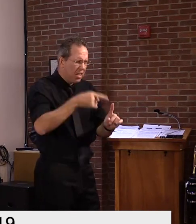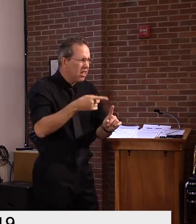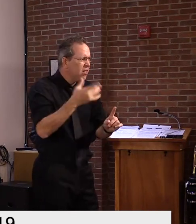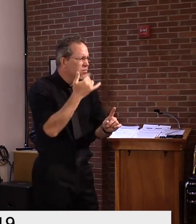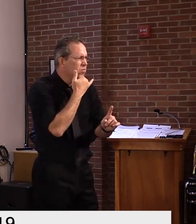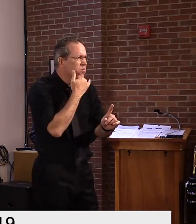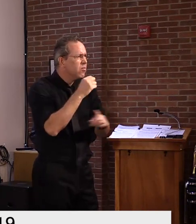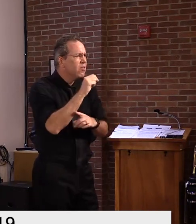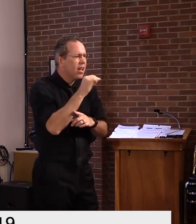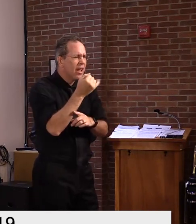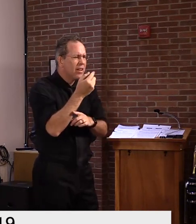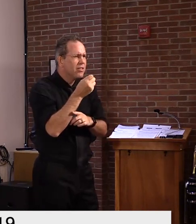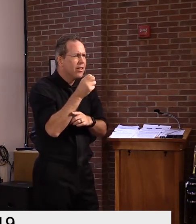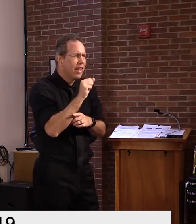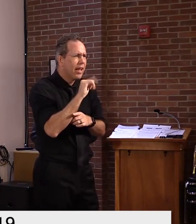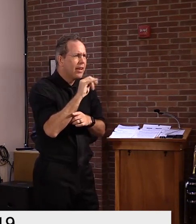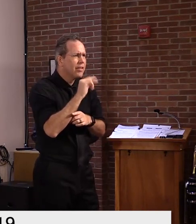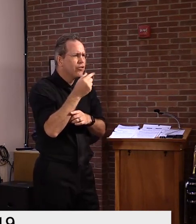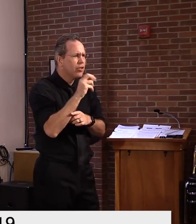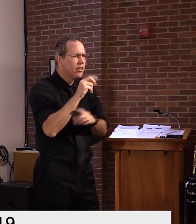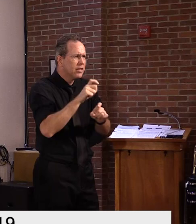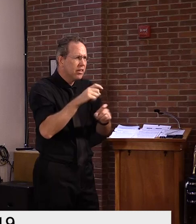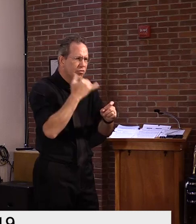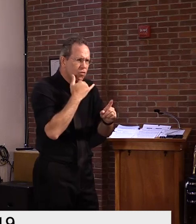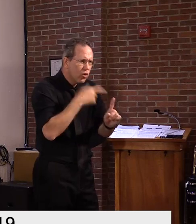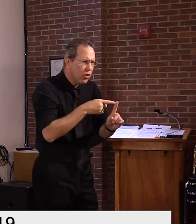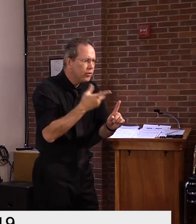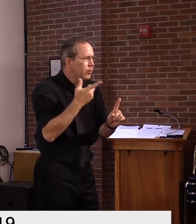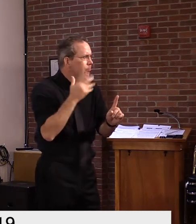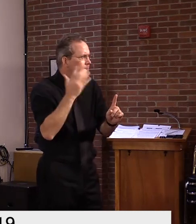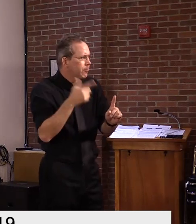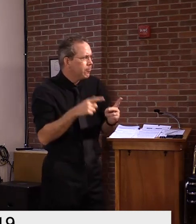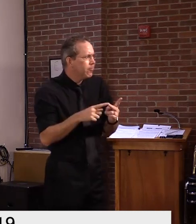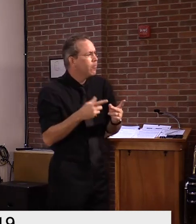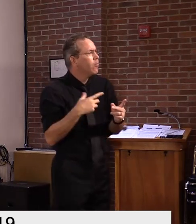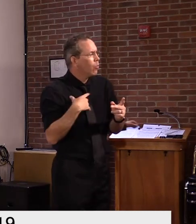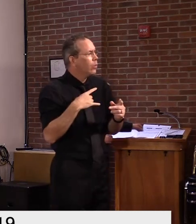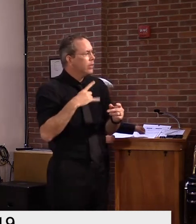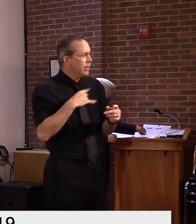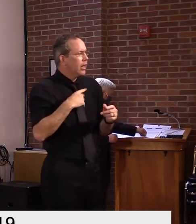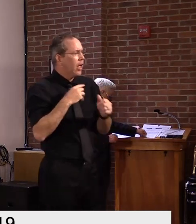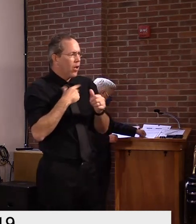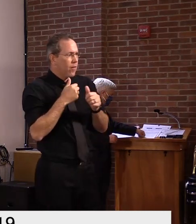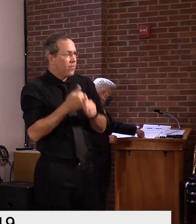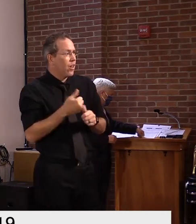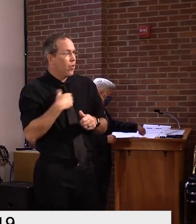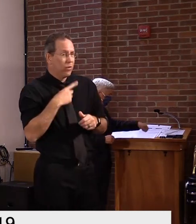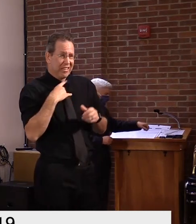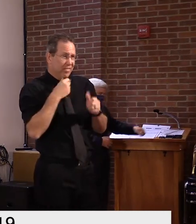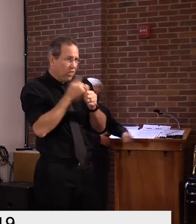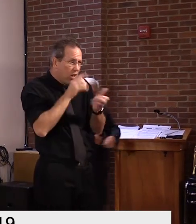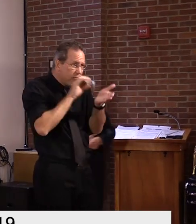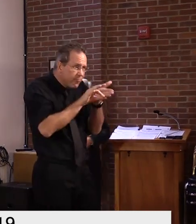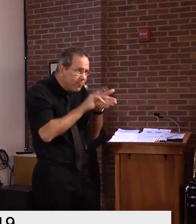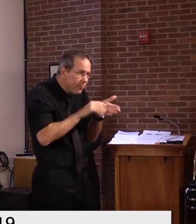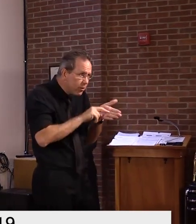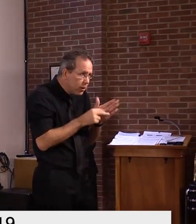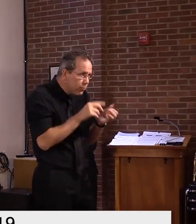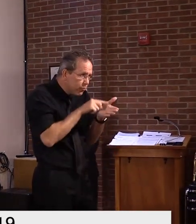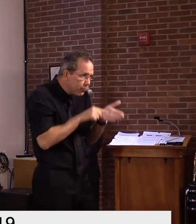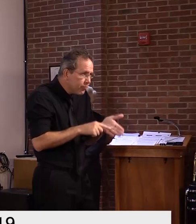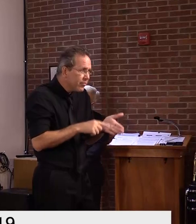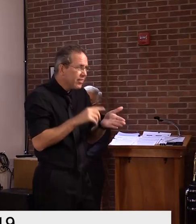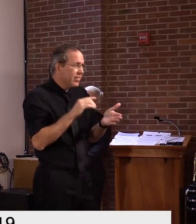data does not point to an outbreak of COVID-19 in the Manchester area and additional testing of people in